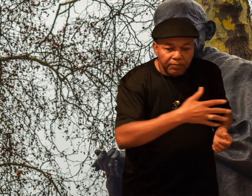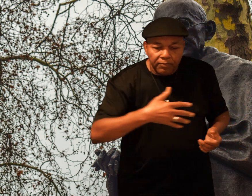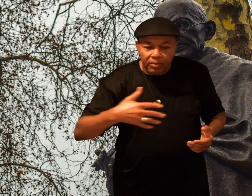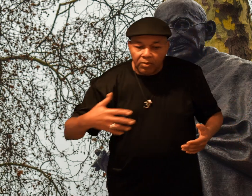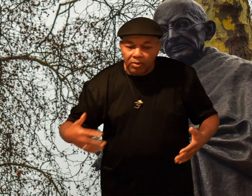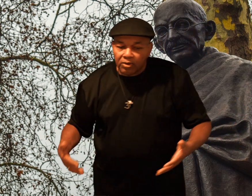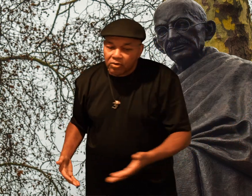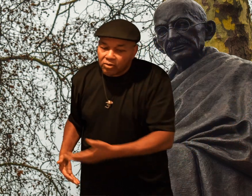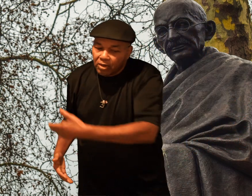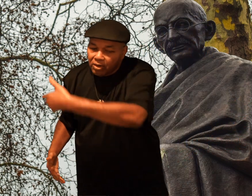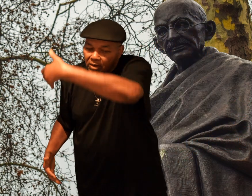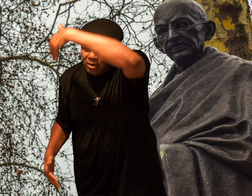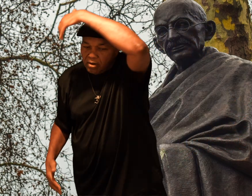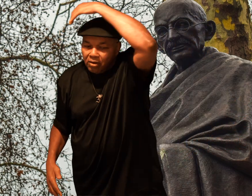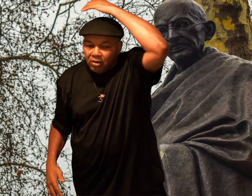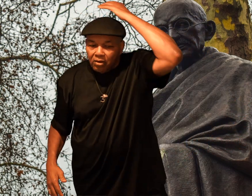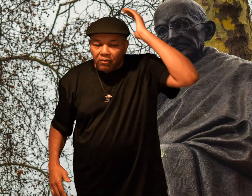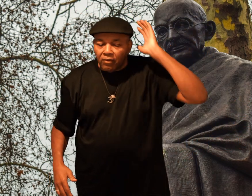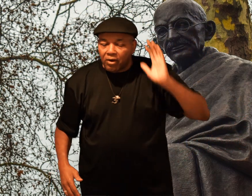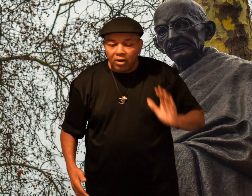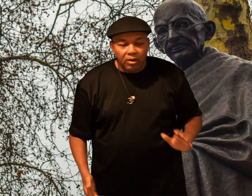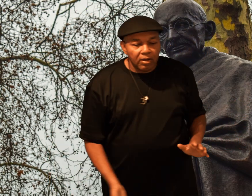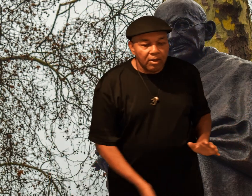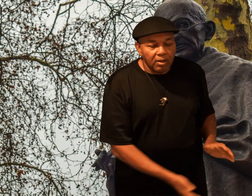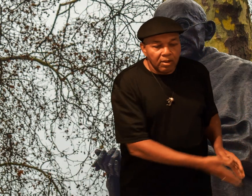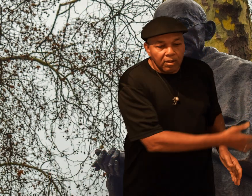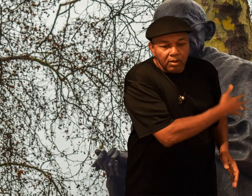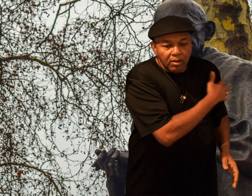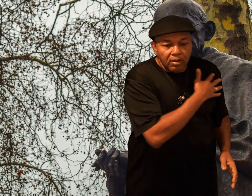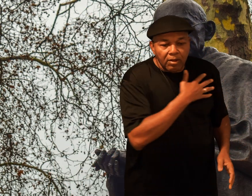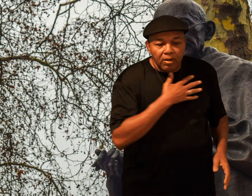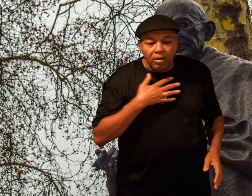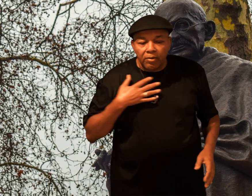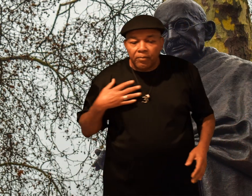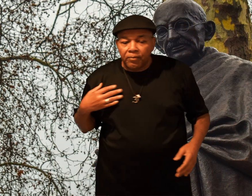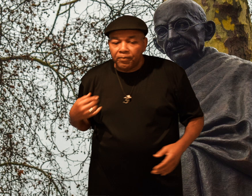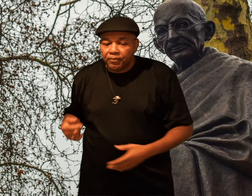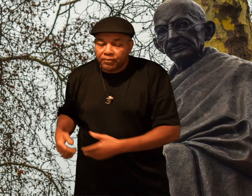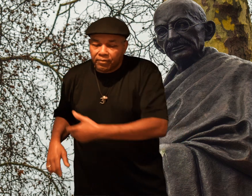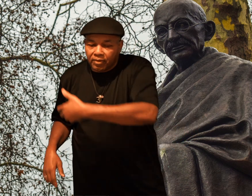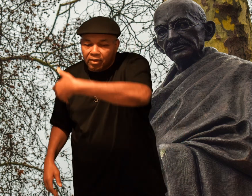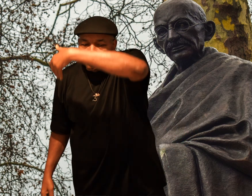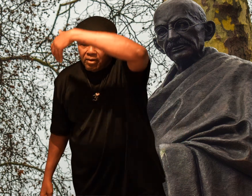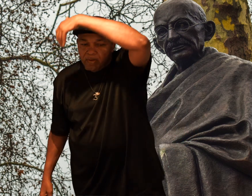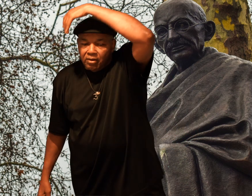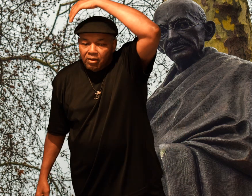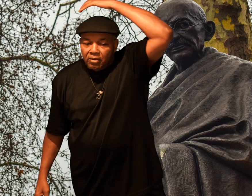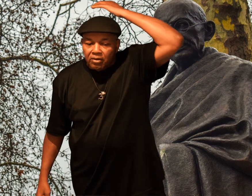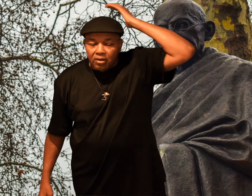stronger. We shall overcome. Every time I question, am I getting stronger? We